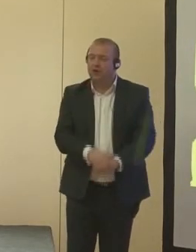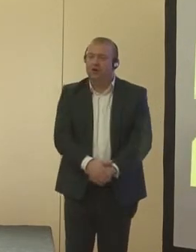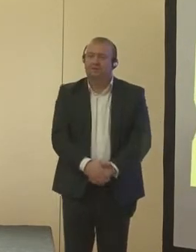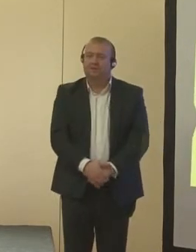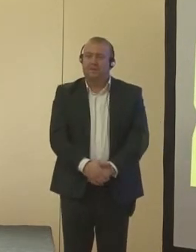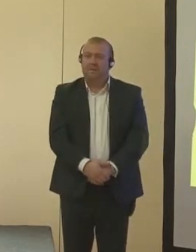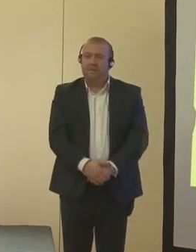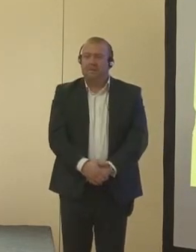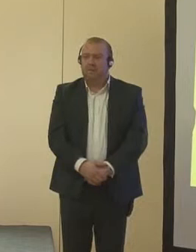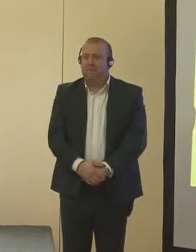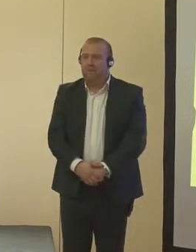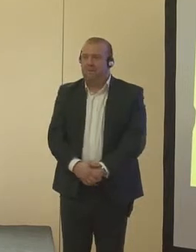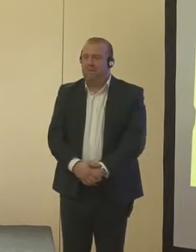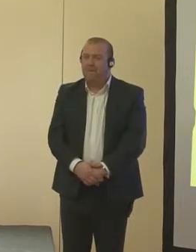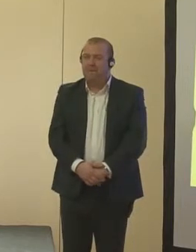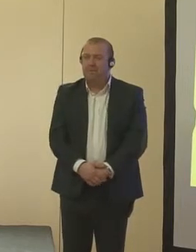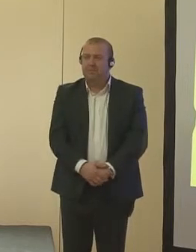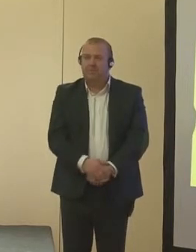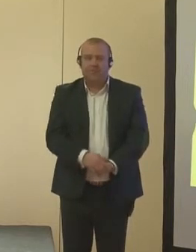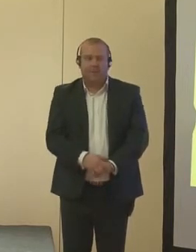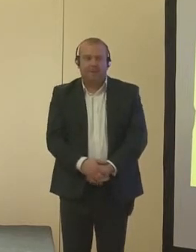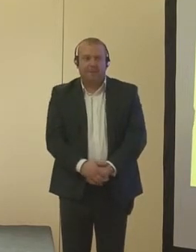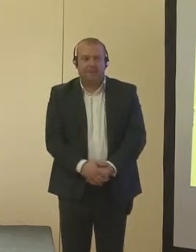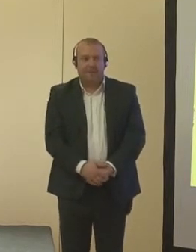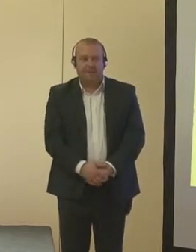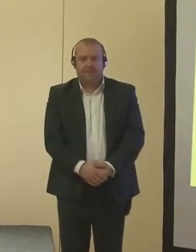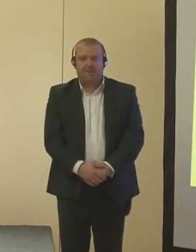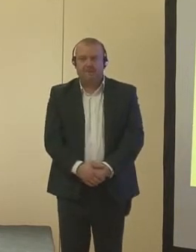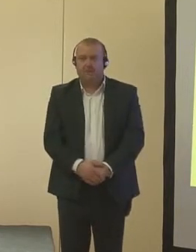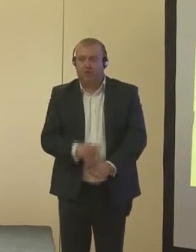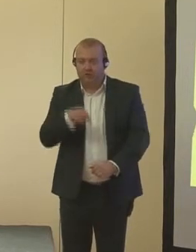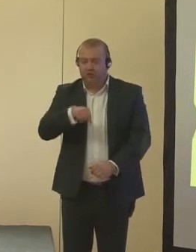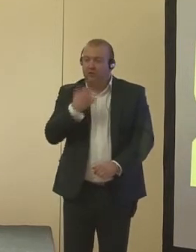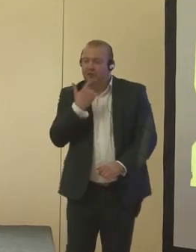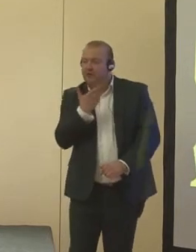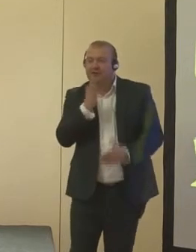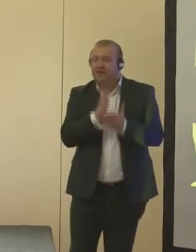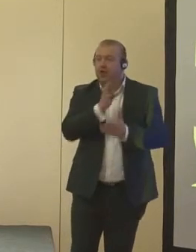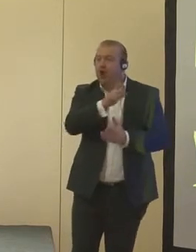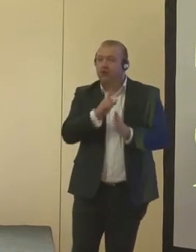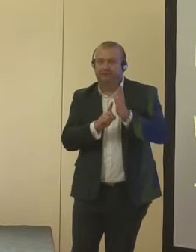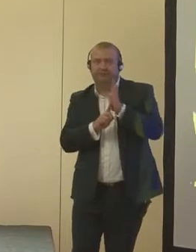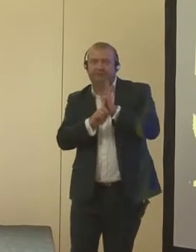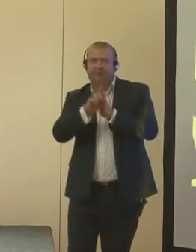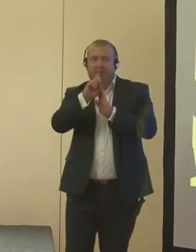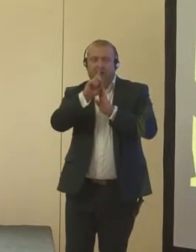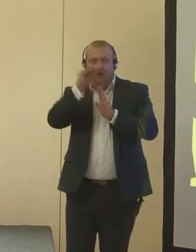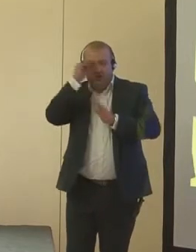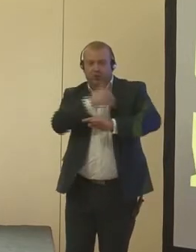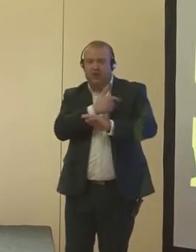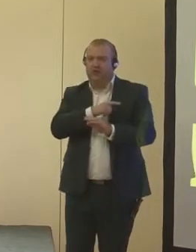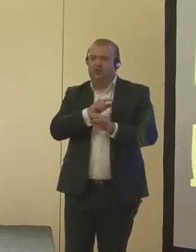for the education of teachers, teacher educators, but also for ICT and